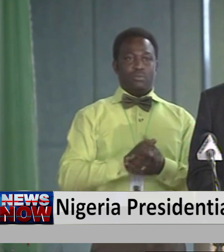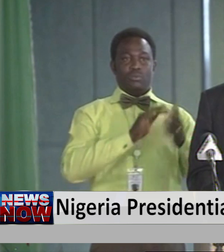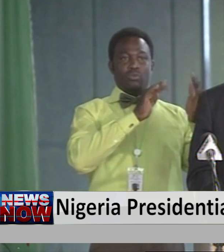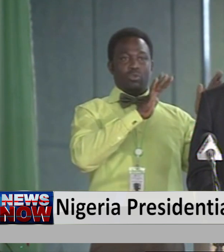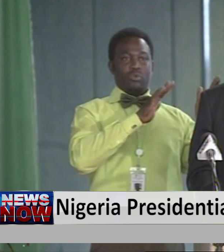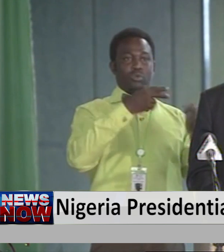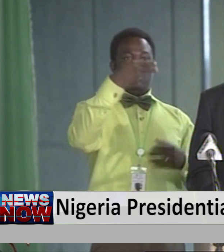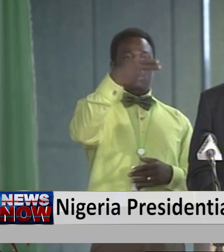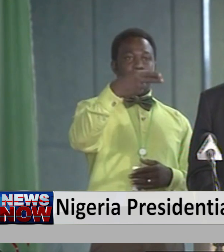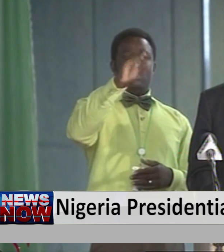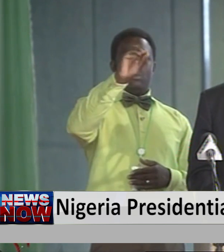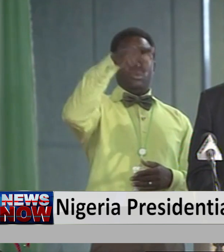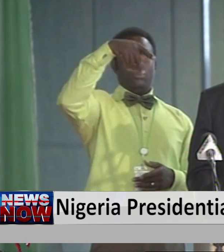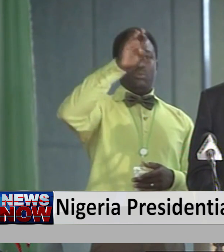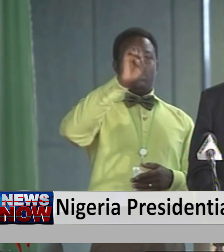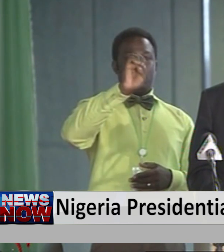Hope